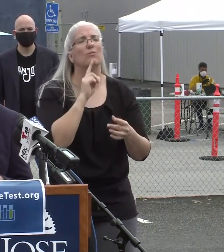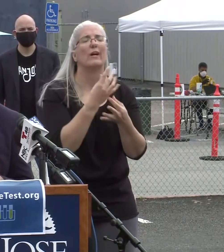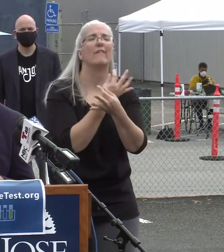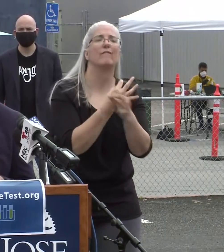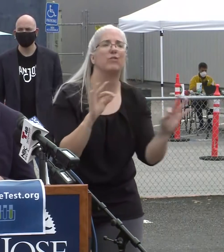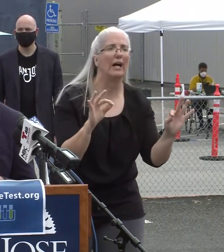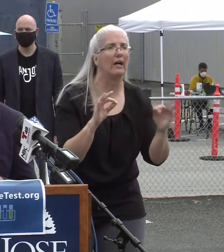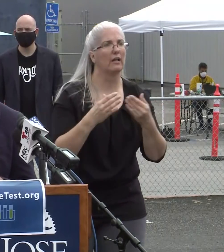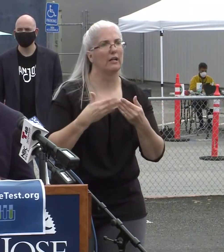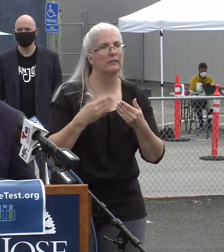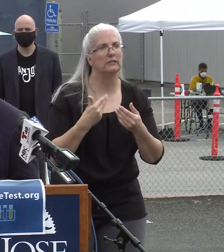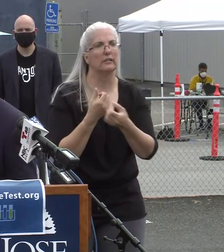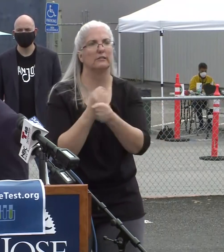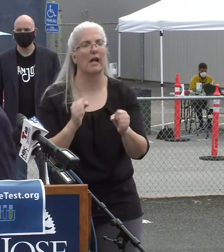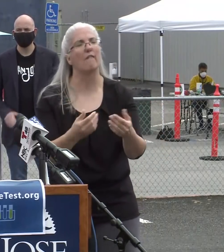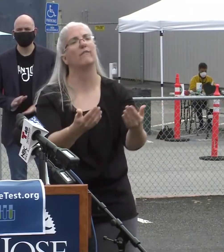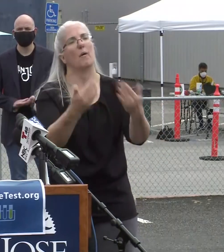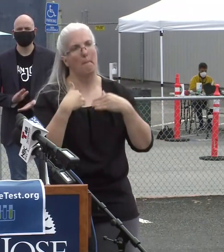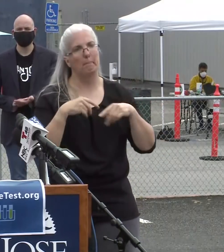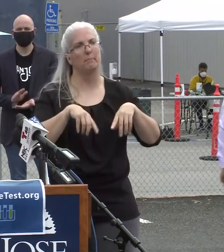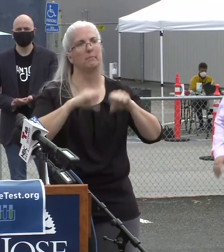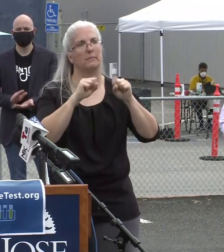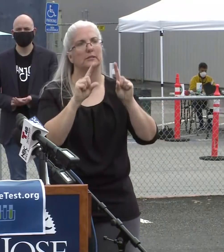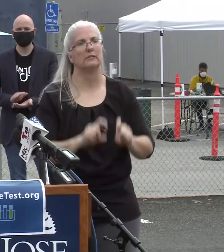tested. Thank you.